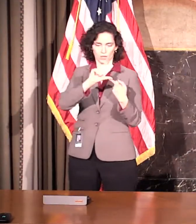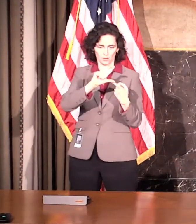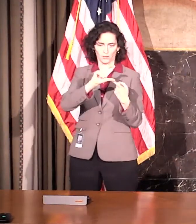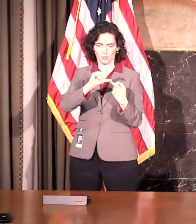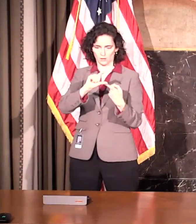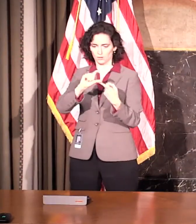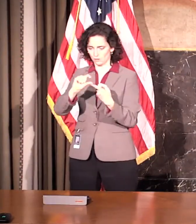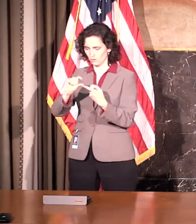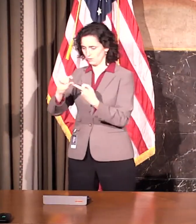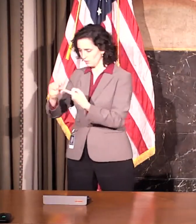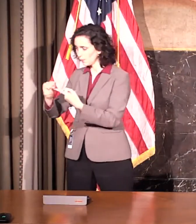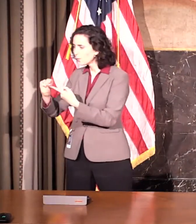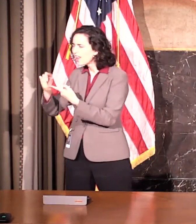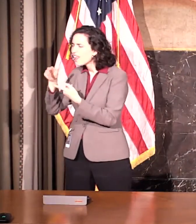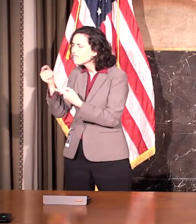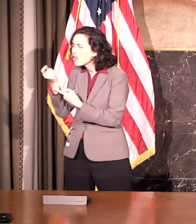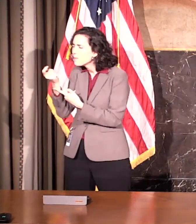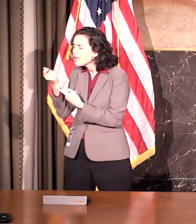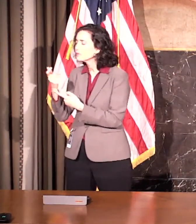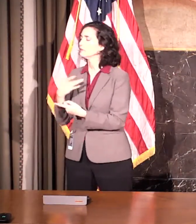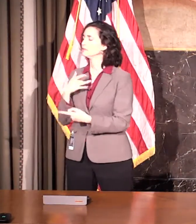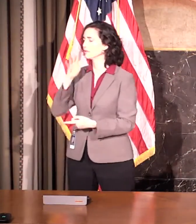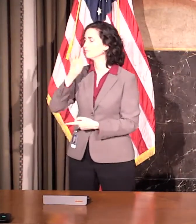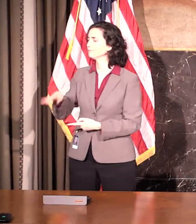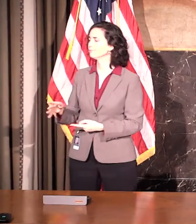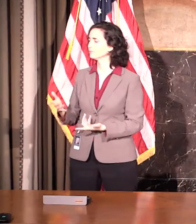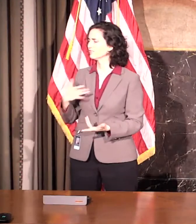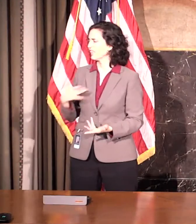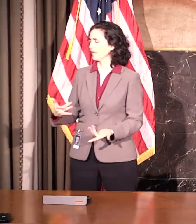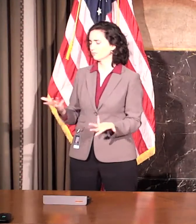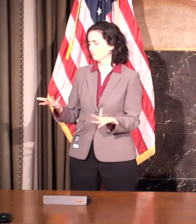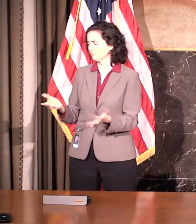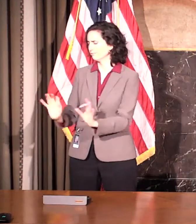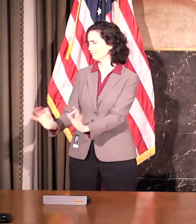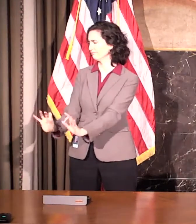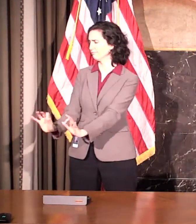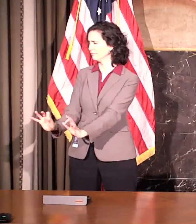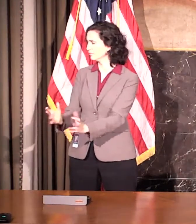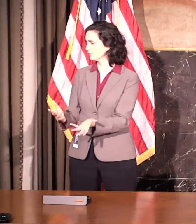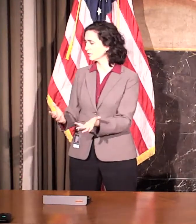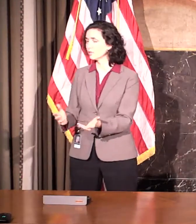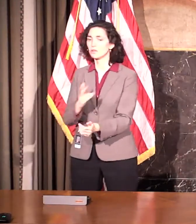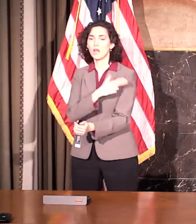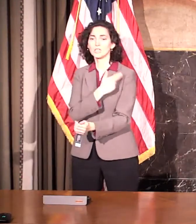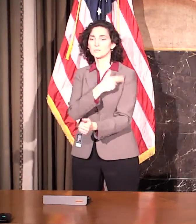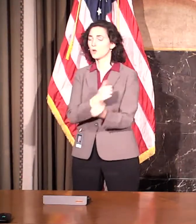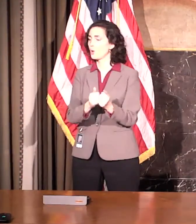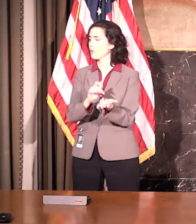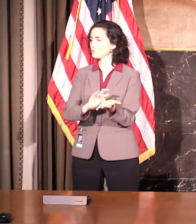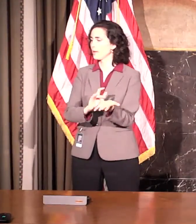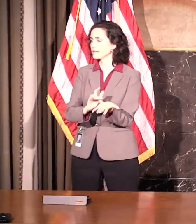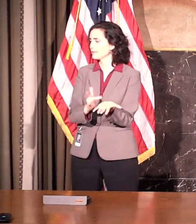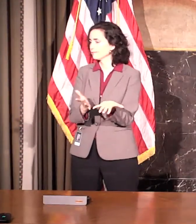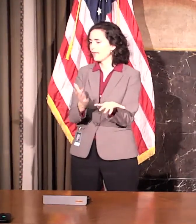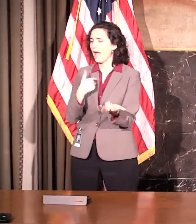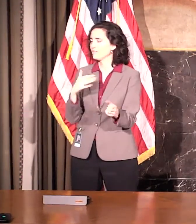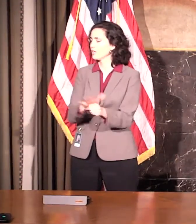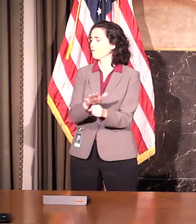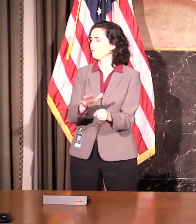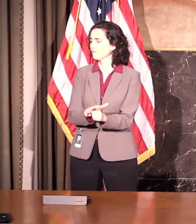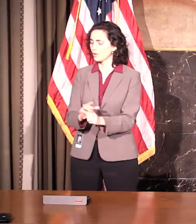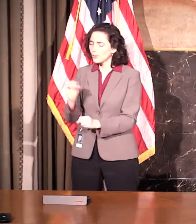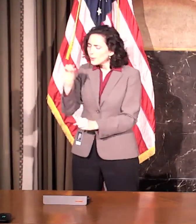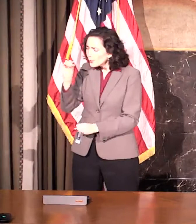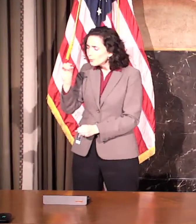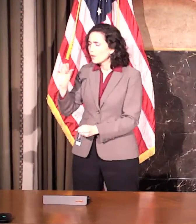the vial. We just don't pay a lot of attention to it because it's not, most of the medicines we use in the hospital are not as scarce. So this